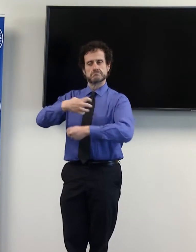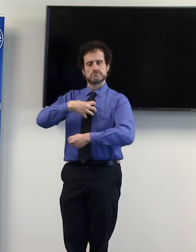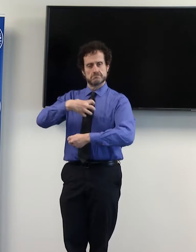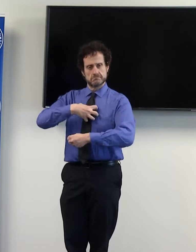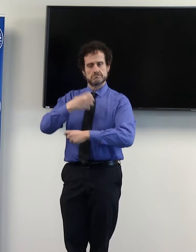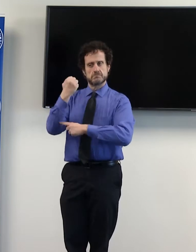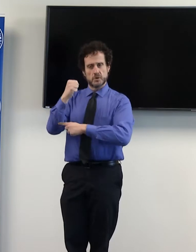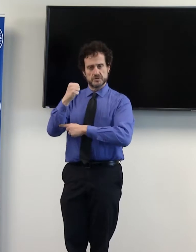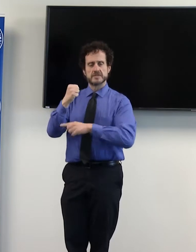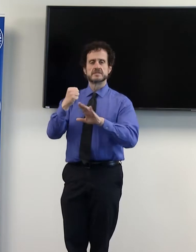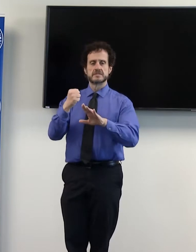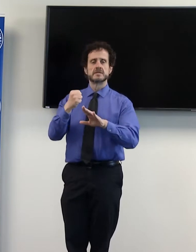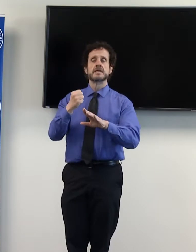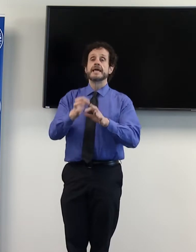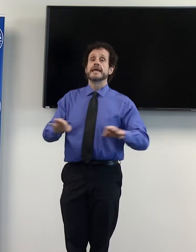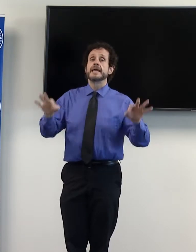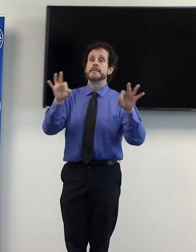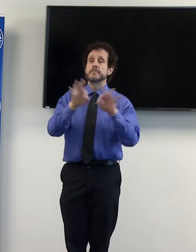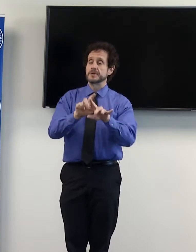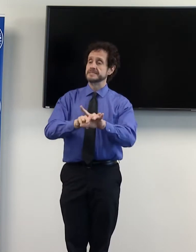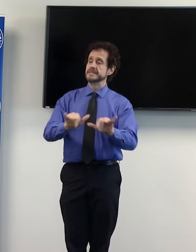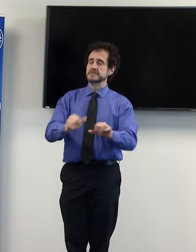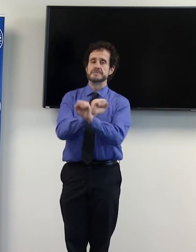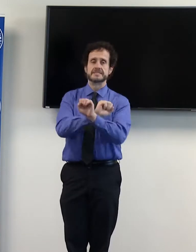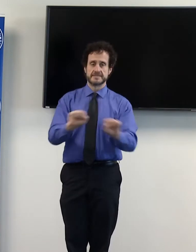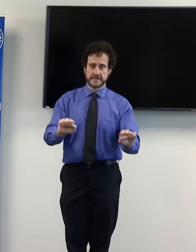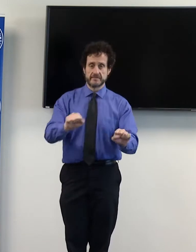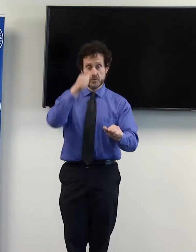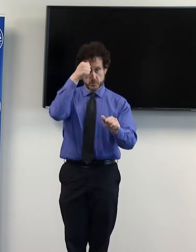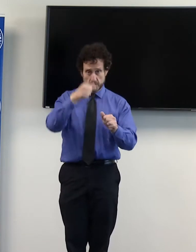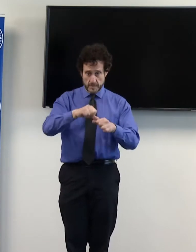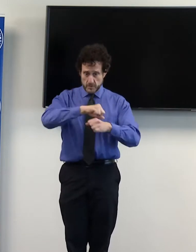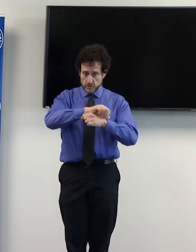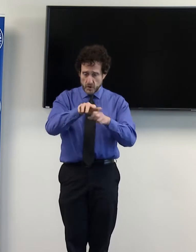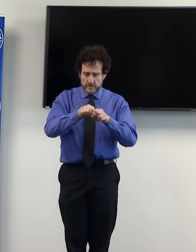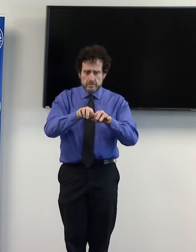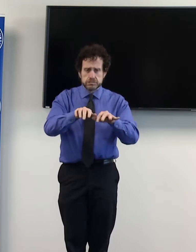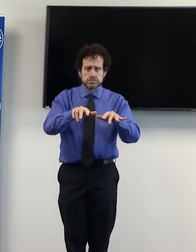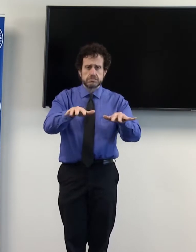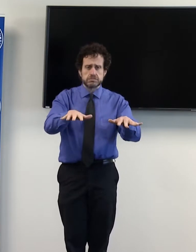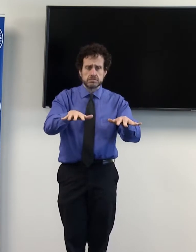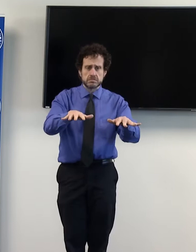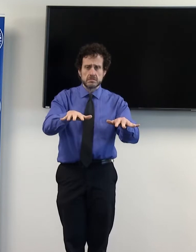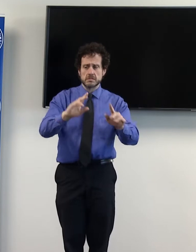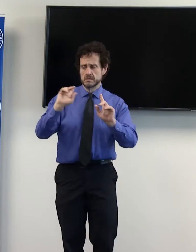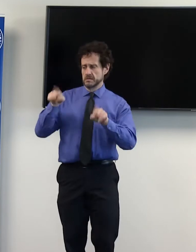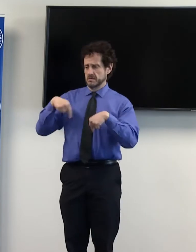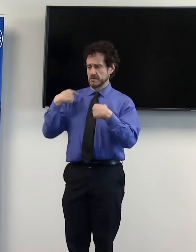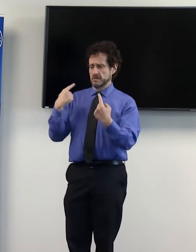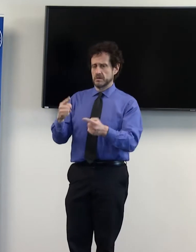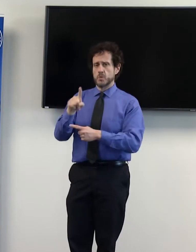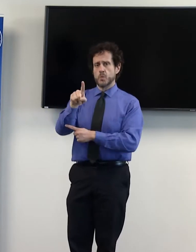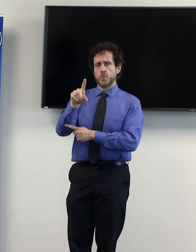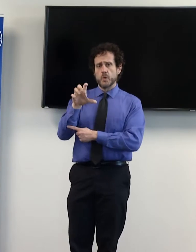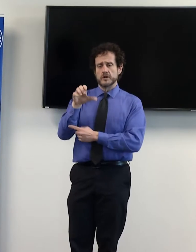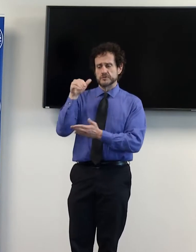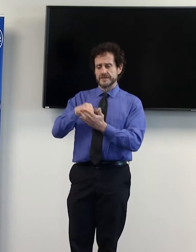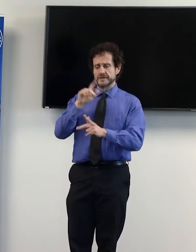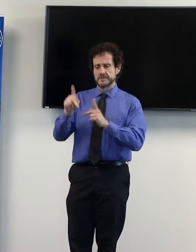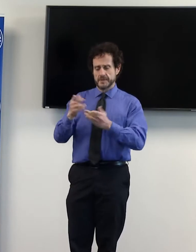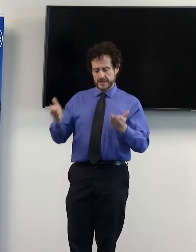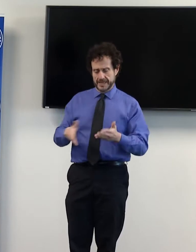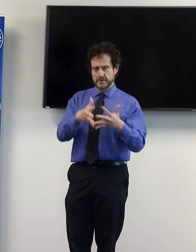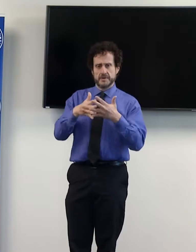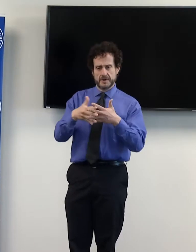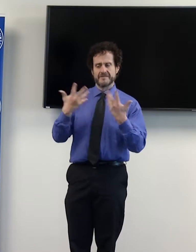We cannot forget that we're in the middle of a global pandemic that has already taken more than 100,000 lives in our own country